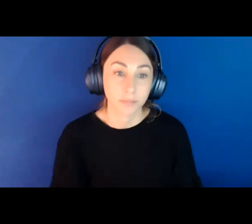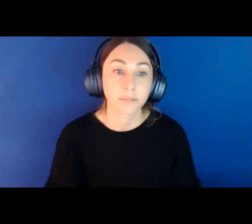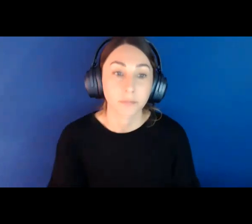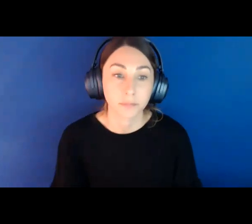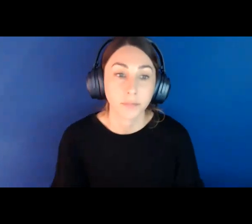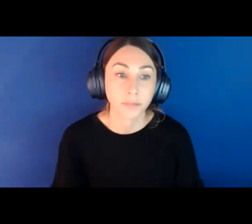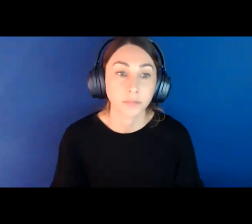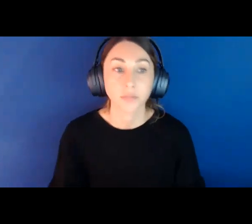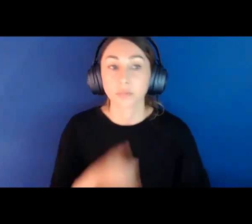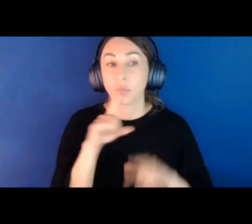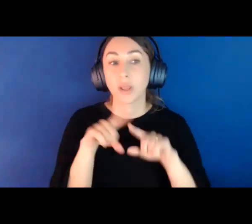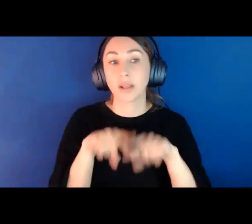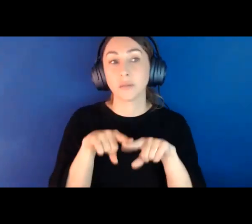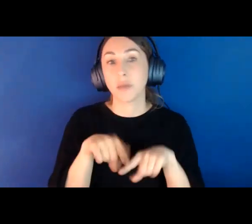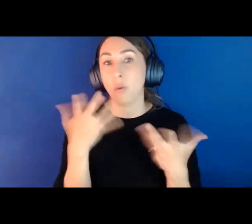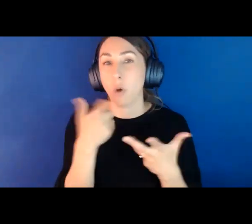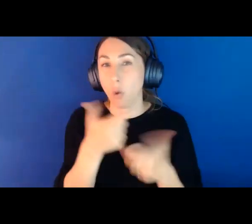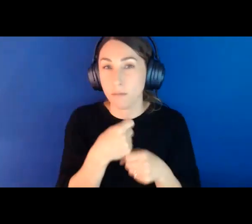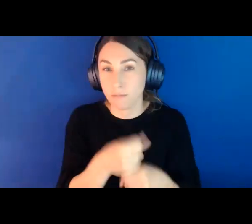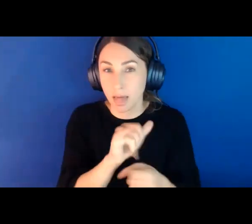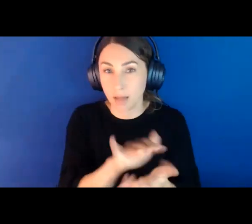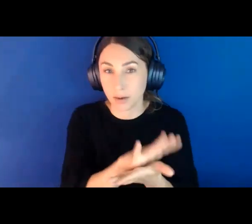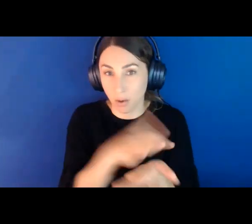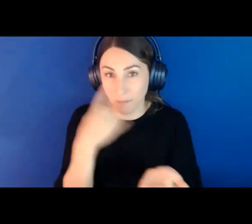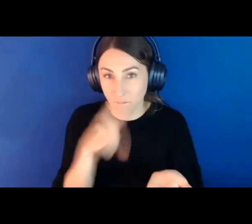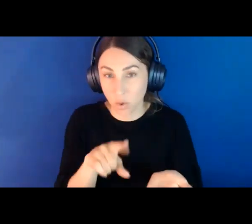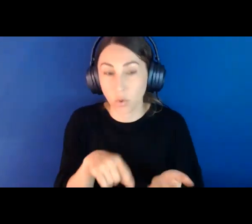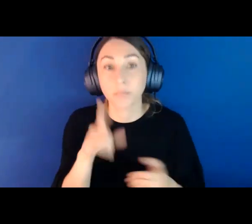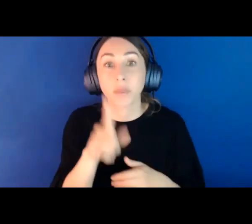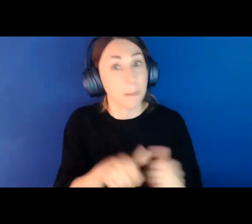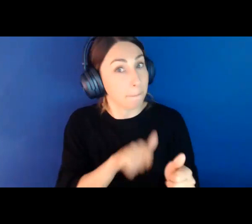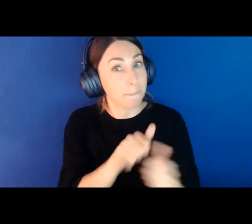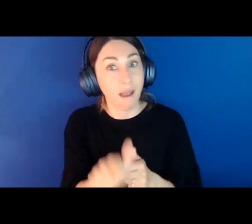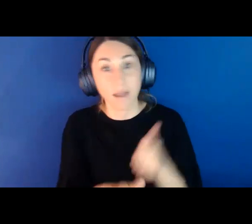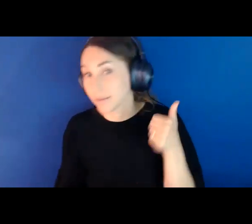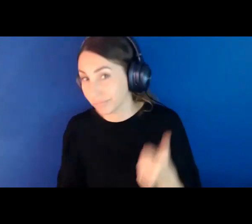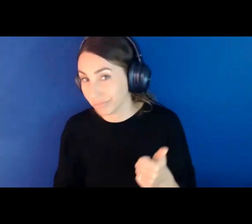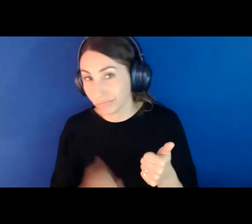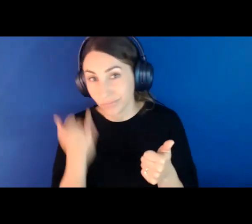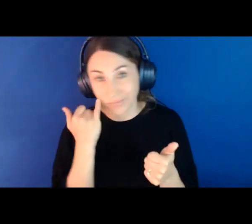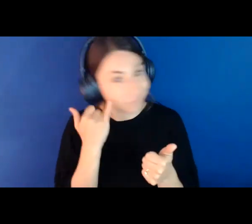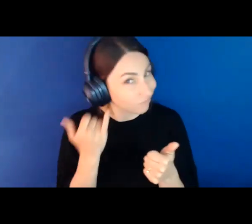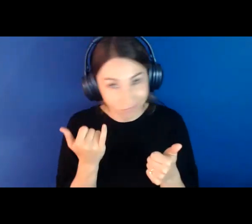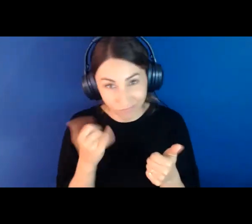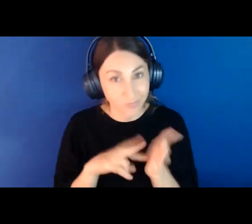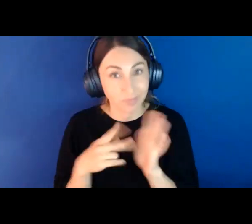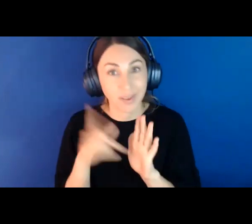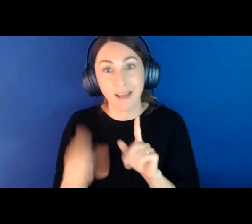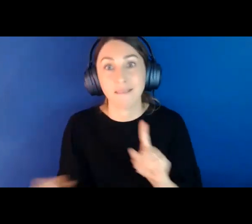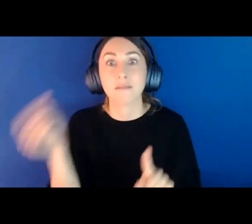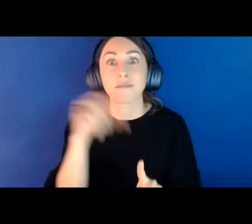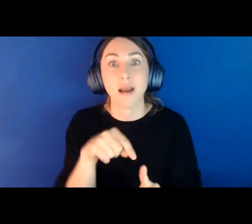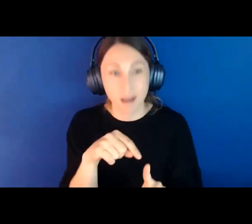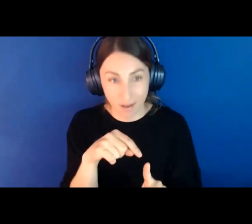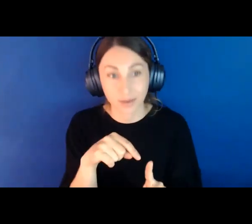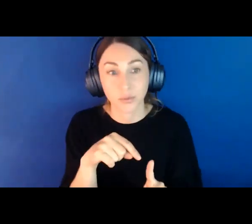Again, it depends what you're authoring for. If you pass, great. If you don't, then you have to go back